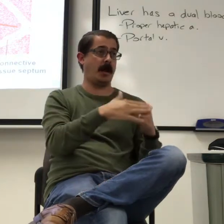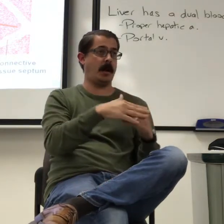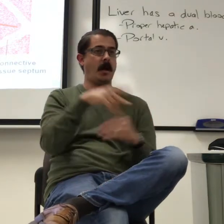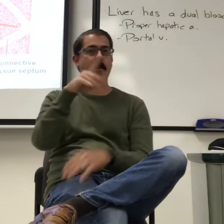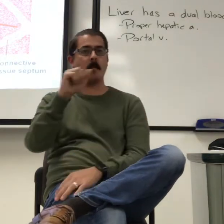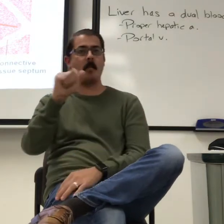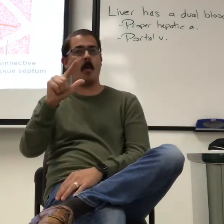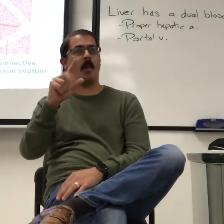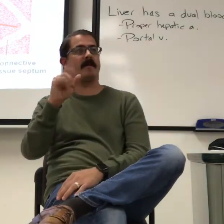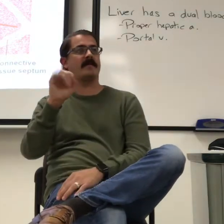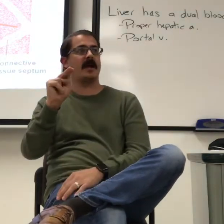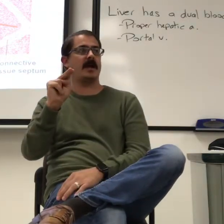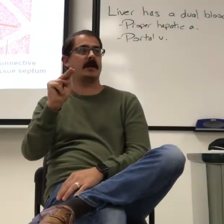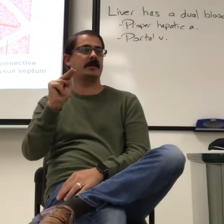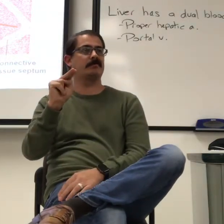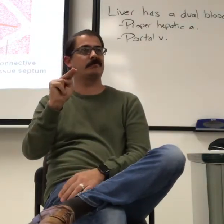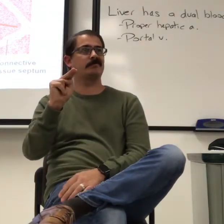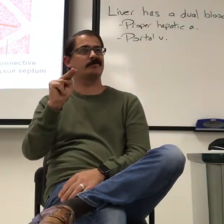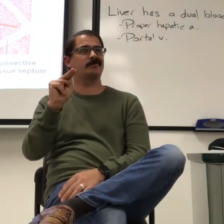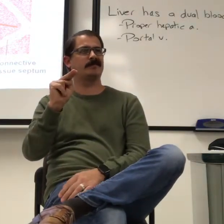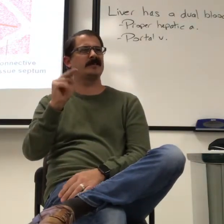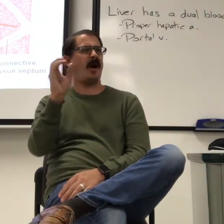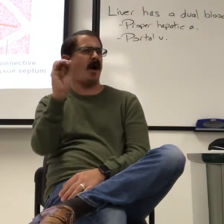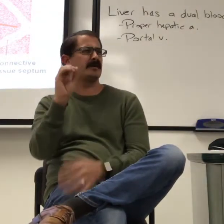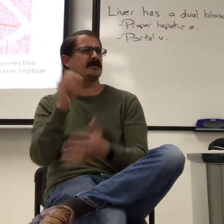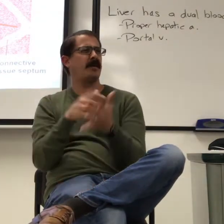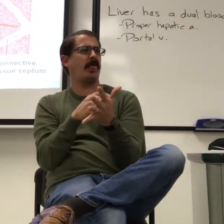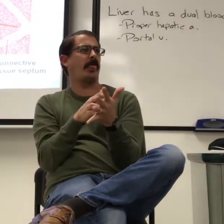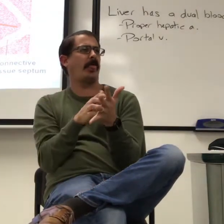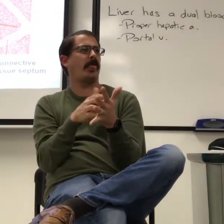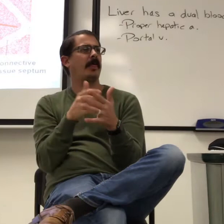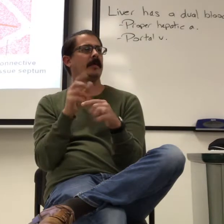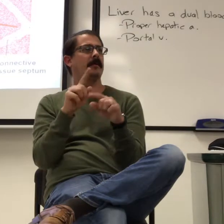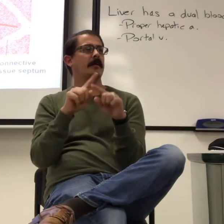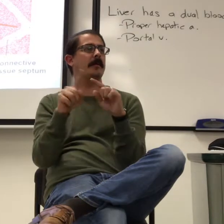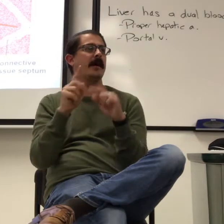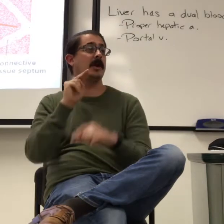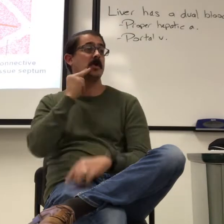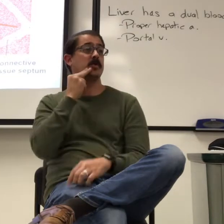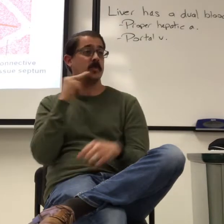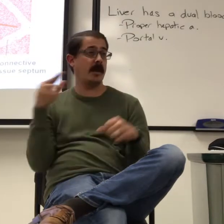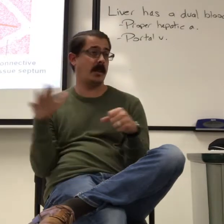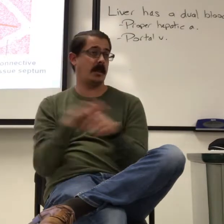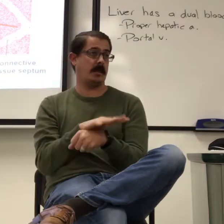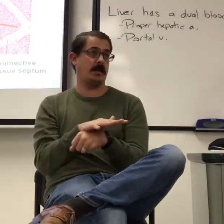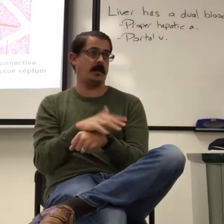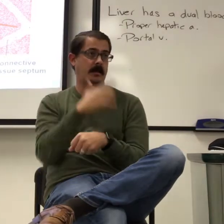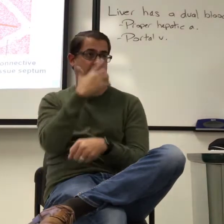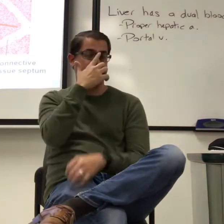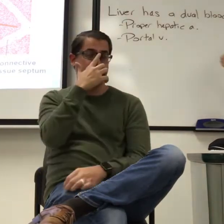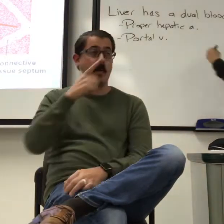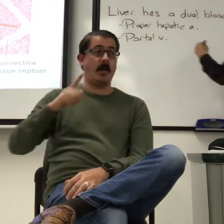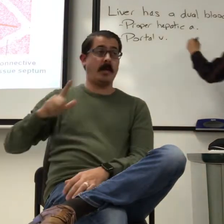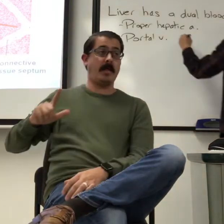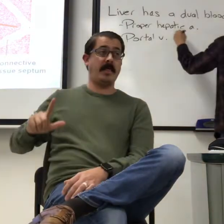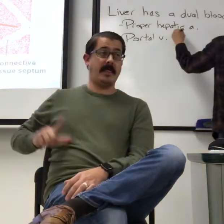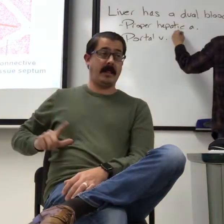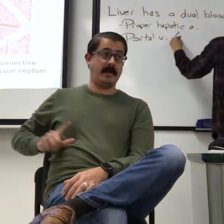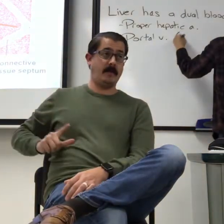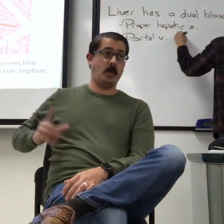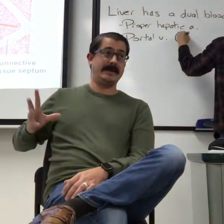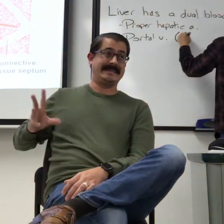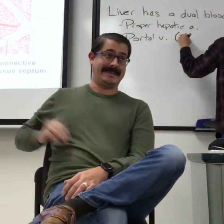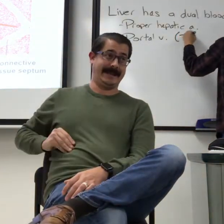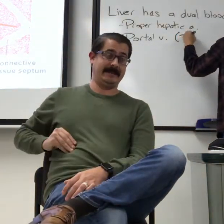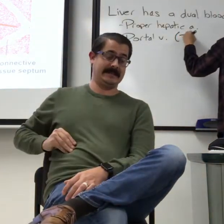about, it's oxygen-poor blood, but it's nutrient-laden. And actually, the liver receives